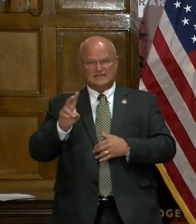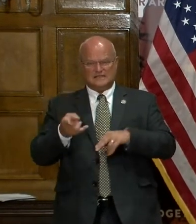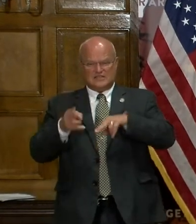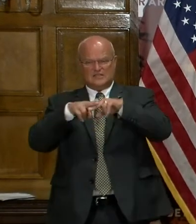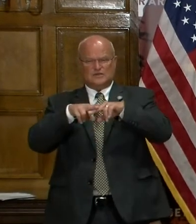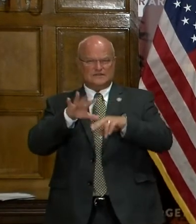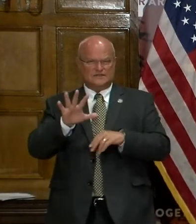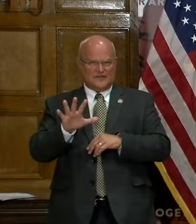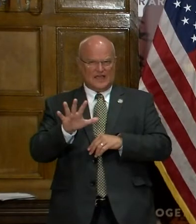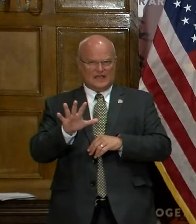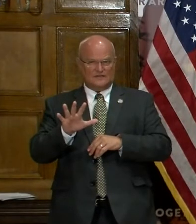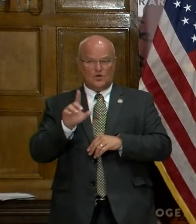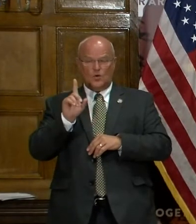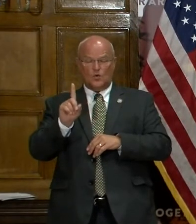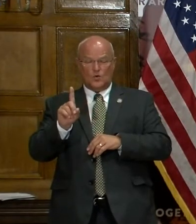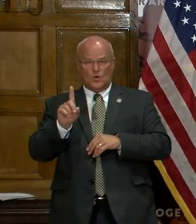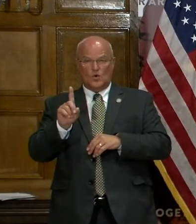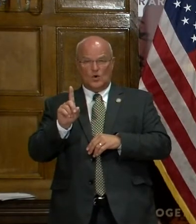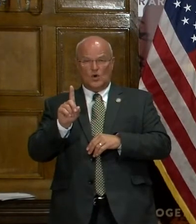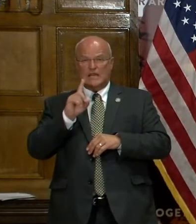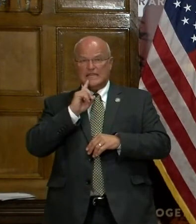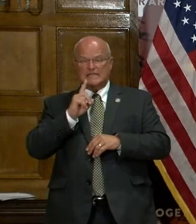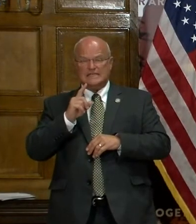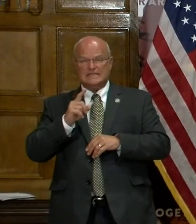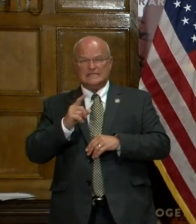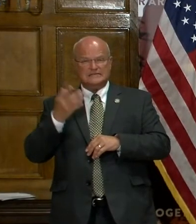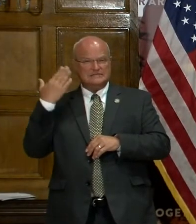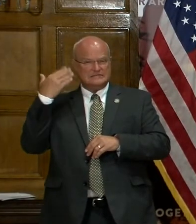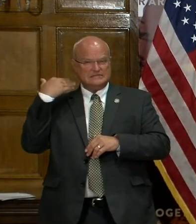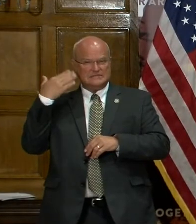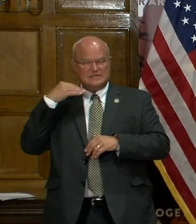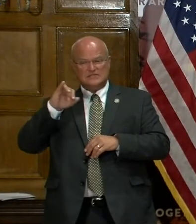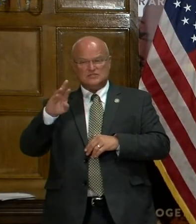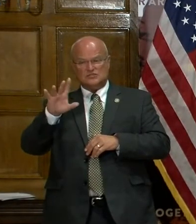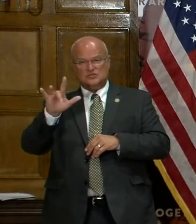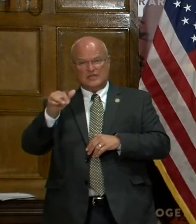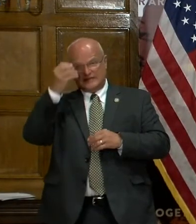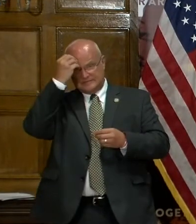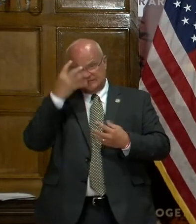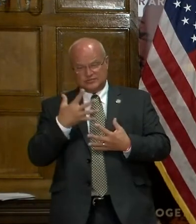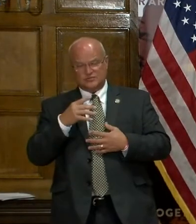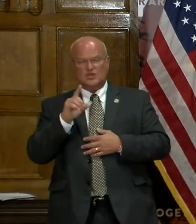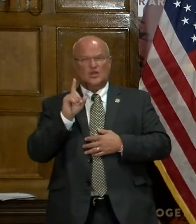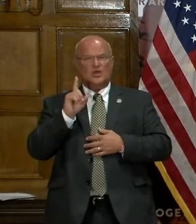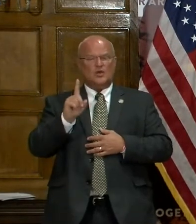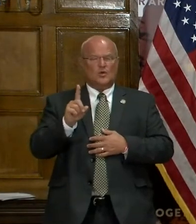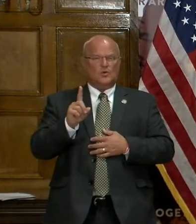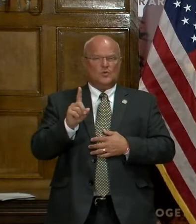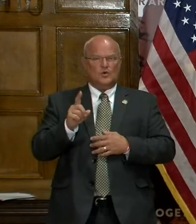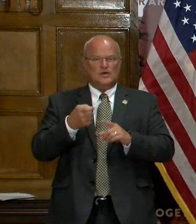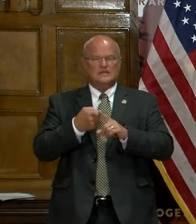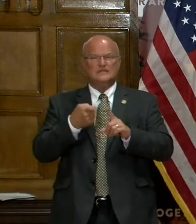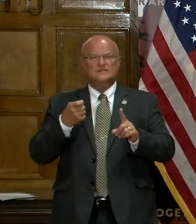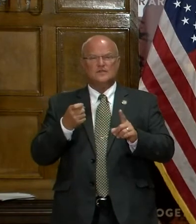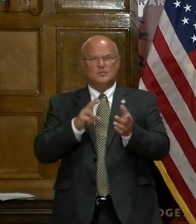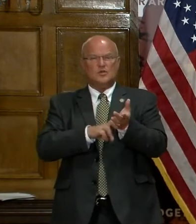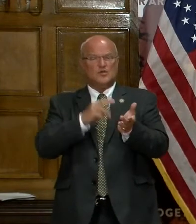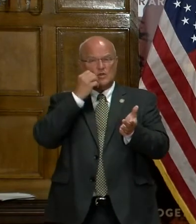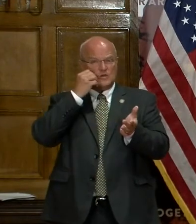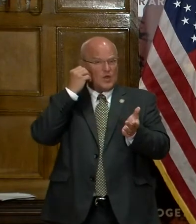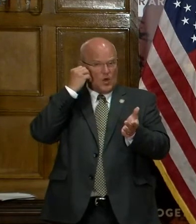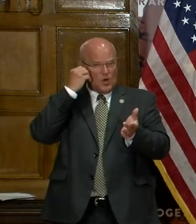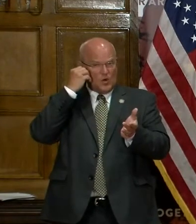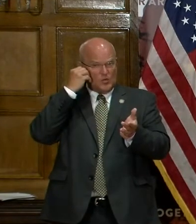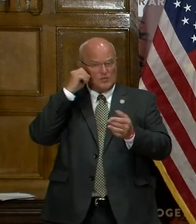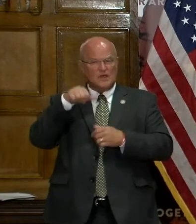of 5. One of these cases is a delayed report from July. One case is from a nursing home